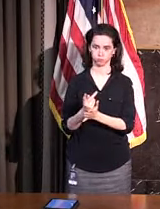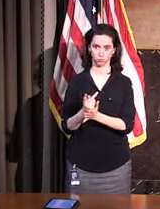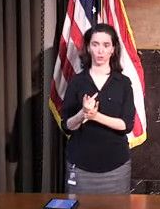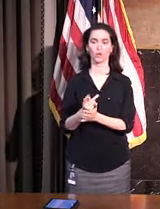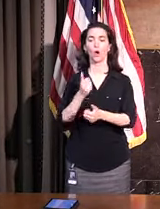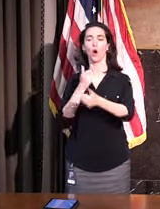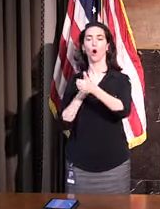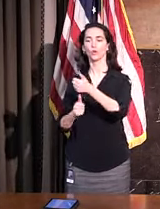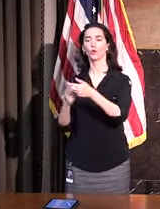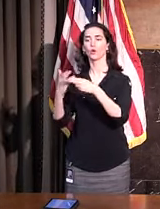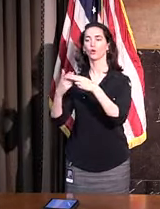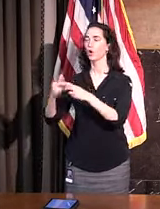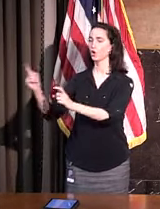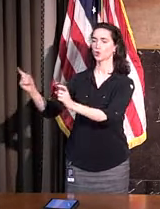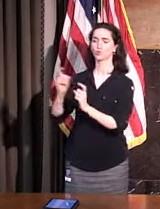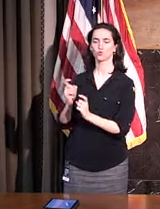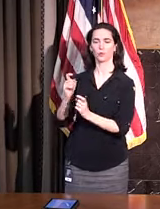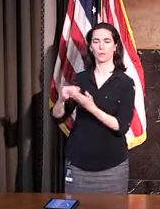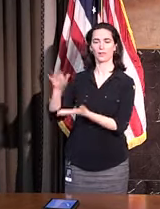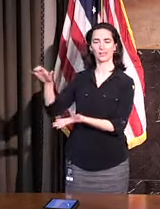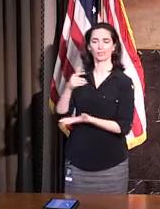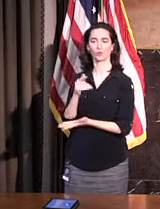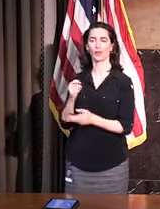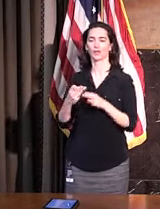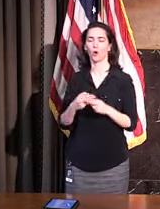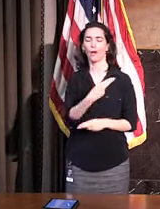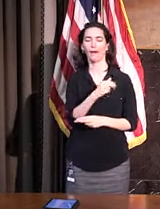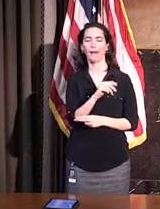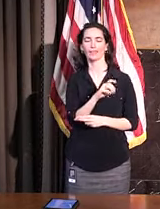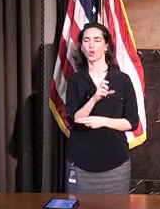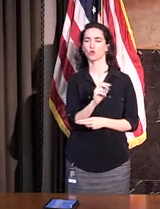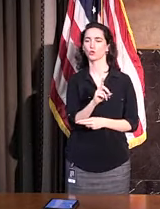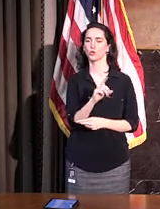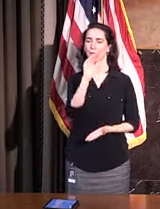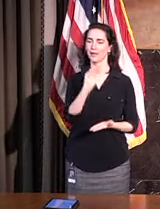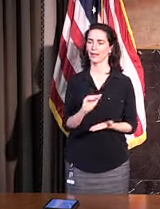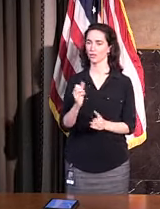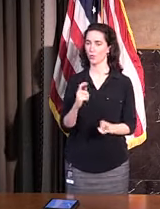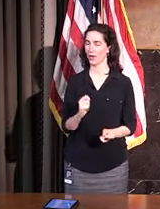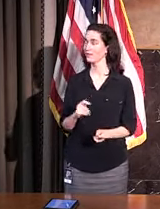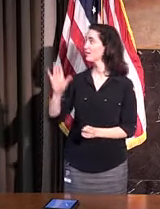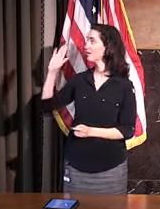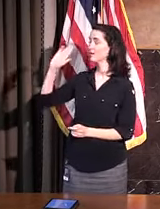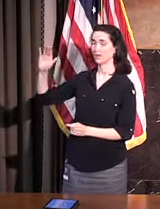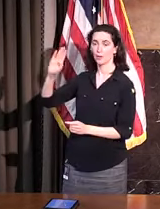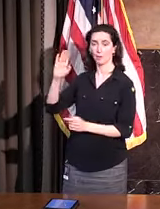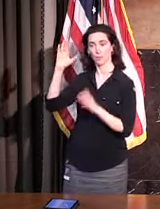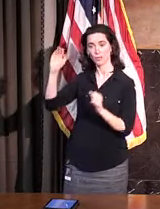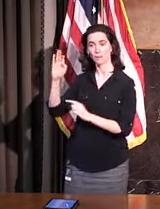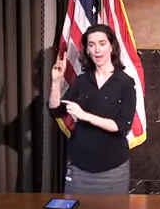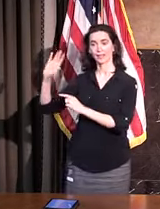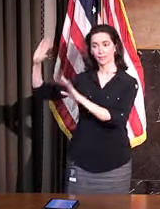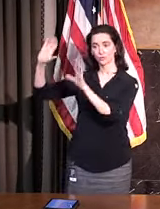Hazard Mitigation Grant Program. We're very grateful for the Biden administration for granting this request, and the additional help